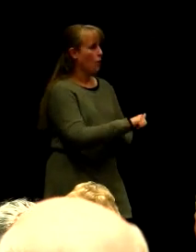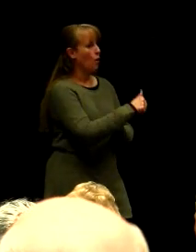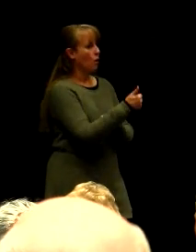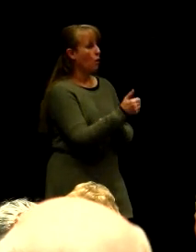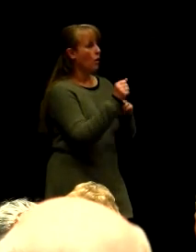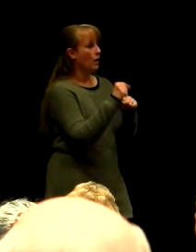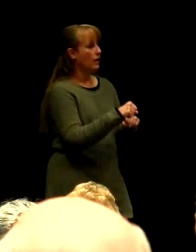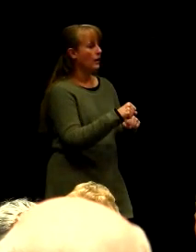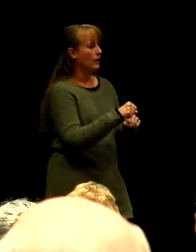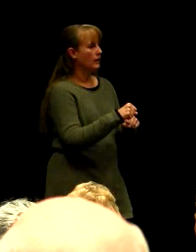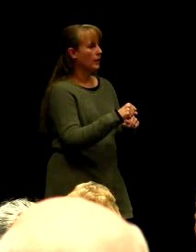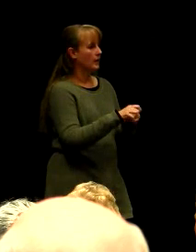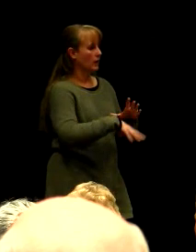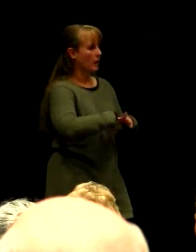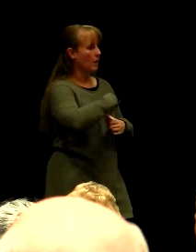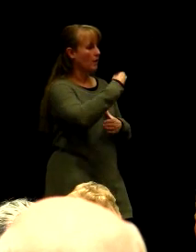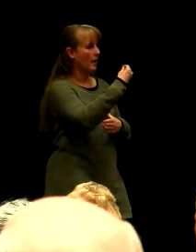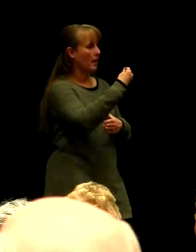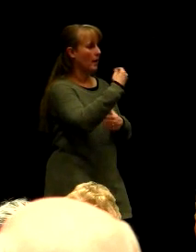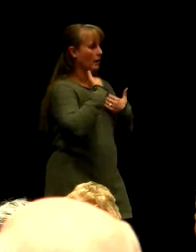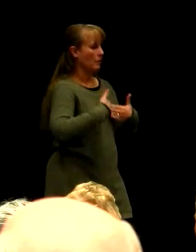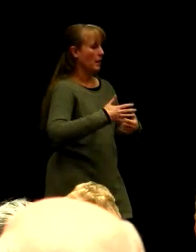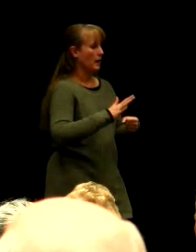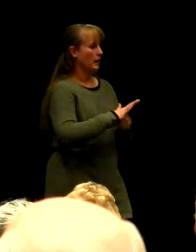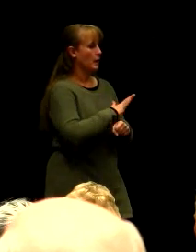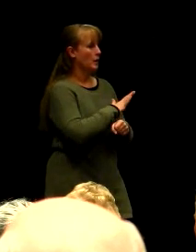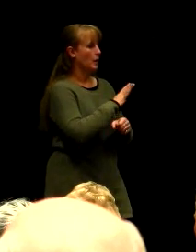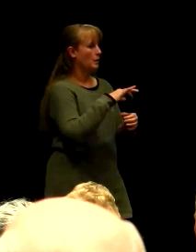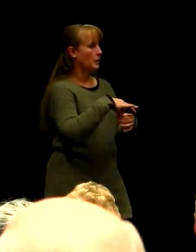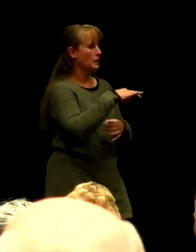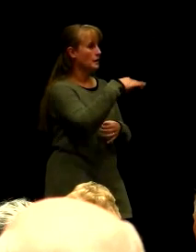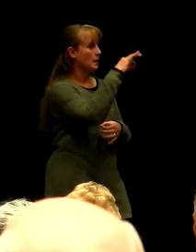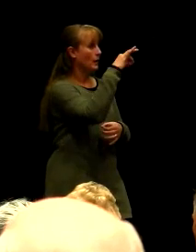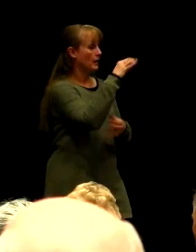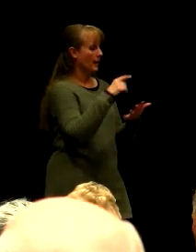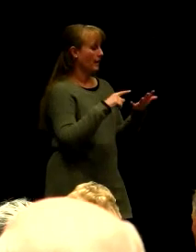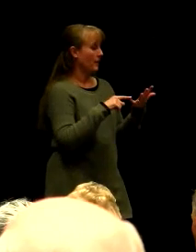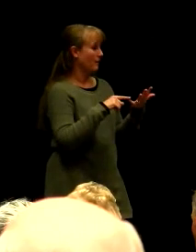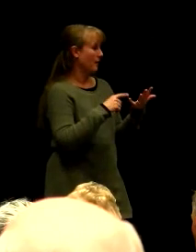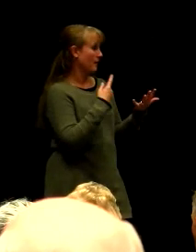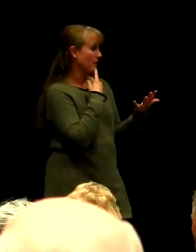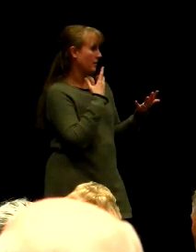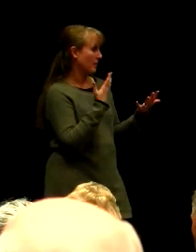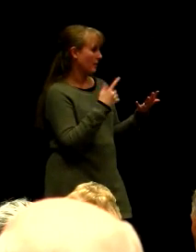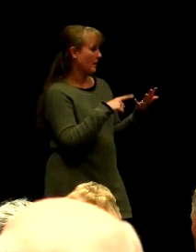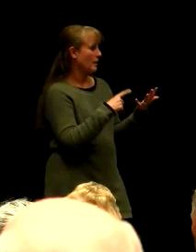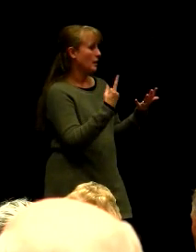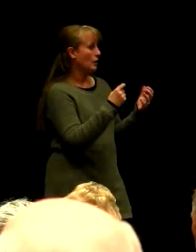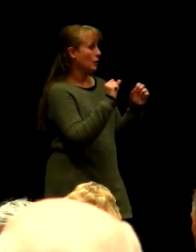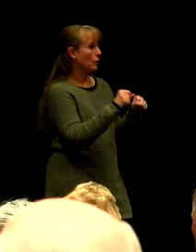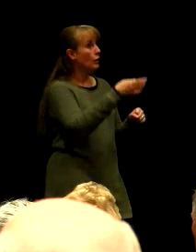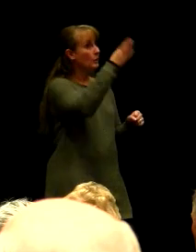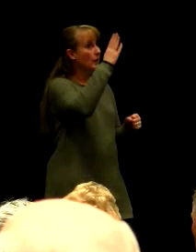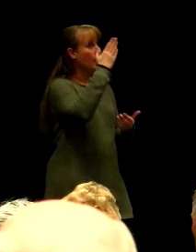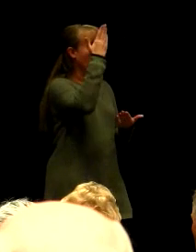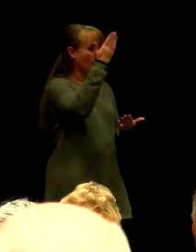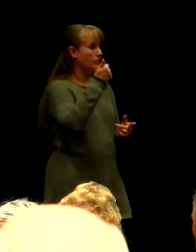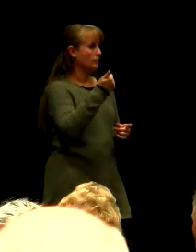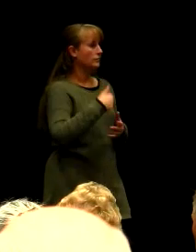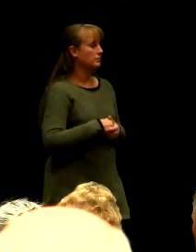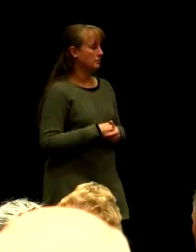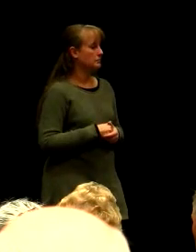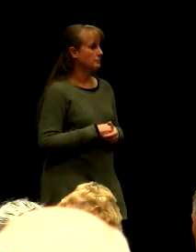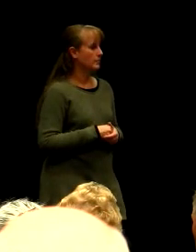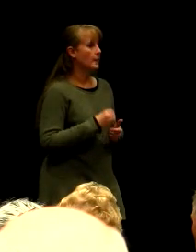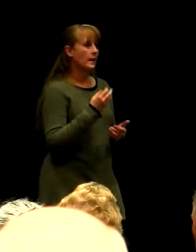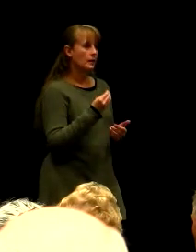can transcend body and become pure spirit. The fifth possibility Clark suggests is can only be God, and